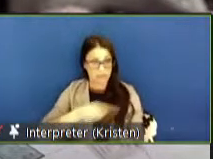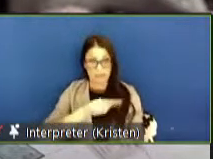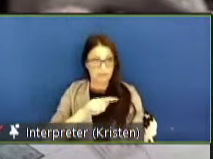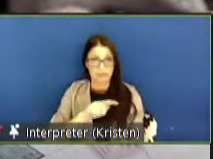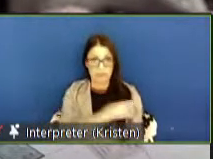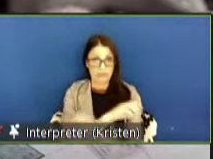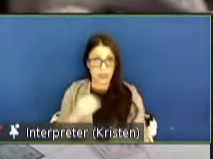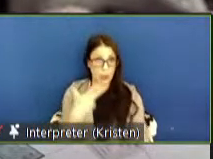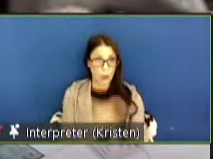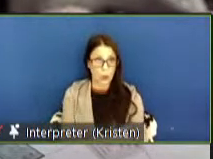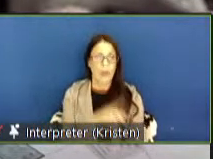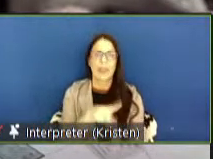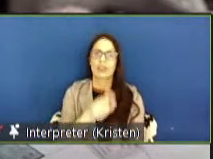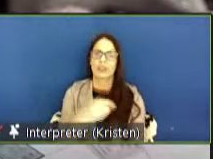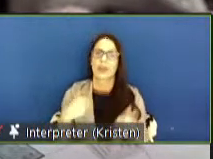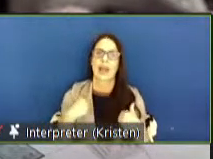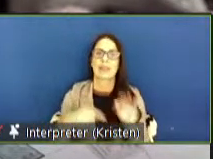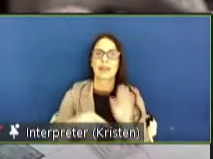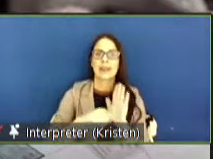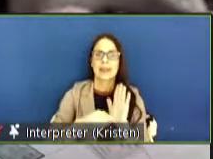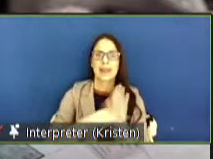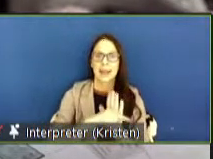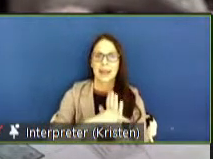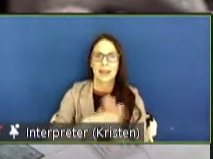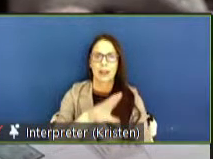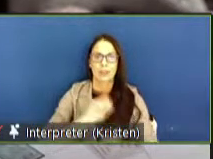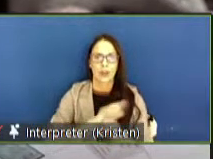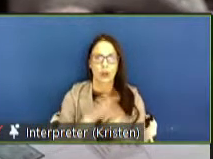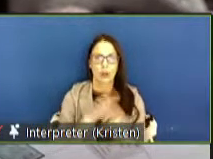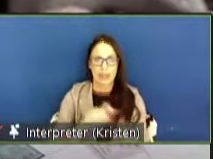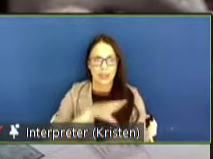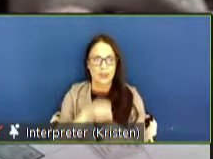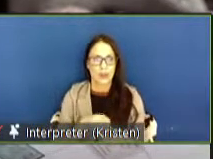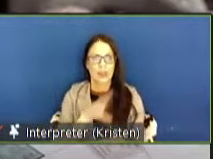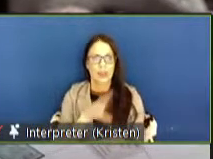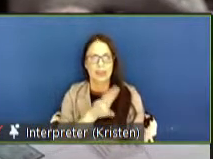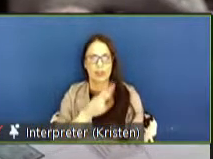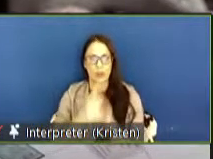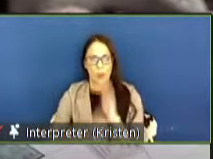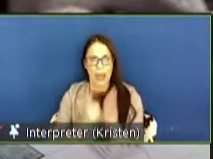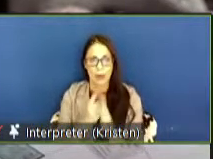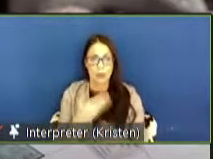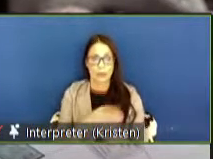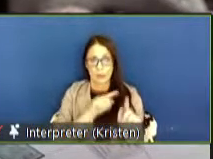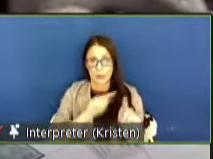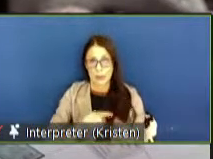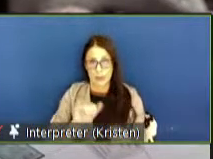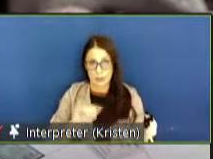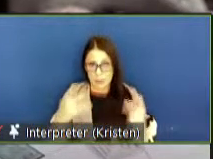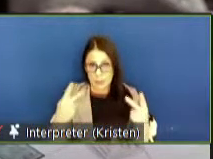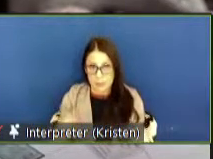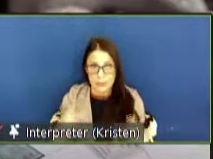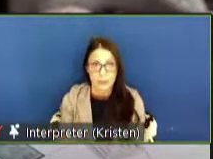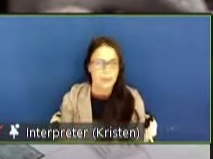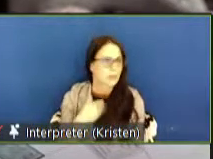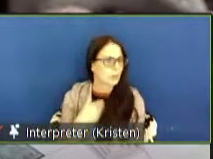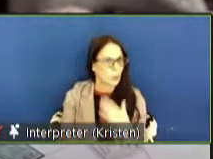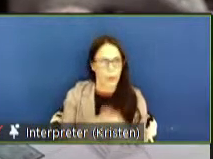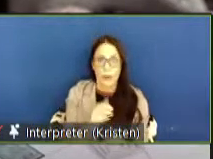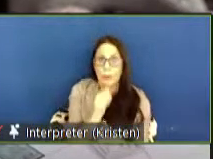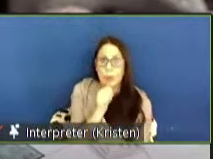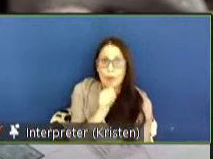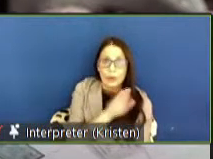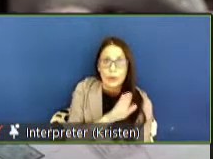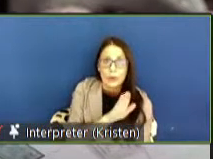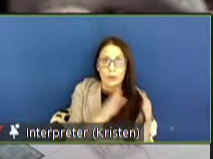negative COVID test within 72 hours of attending that holiday party, whether it's a personal party or whether it's at